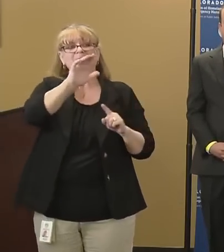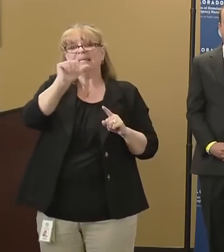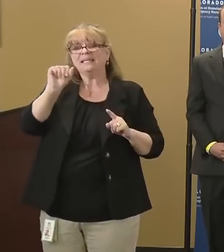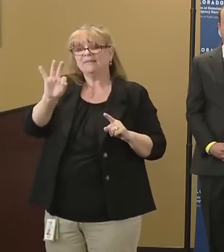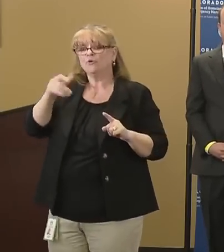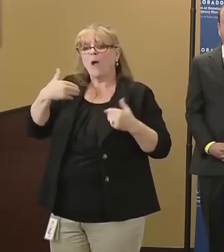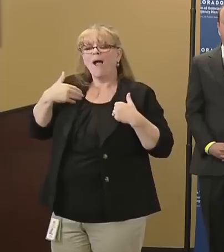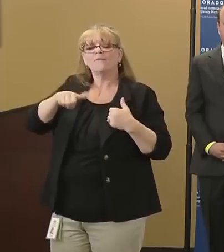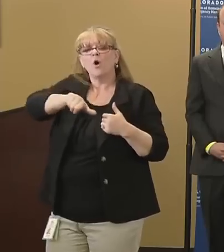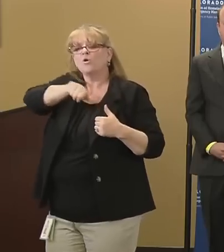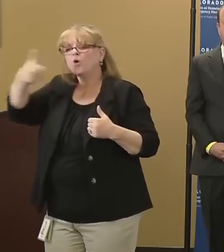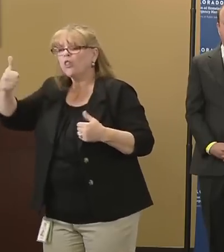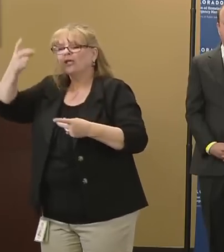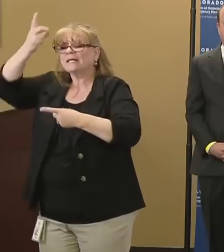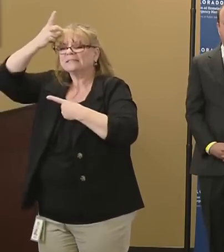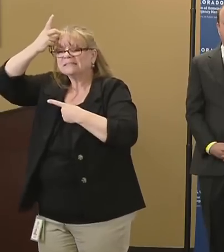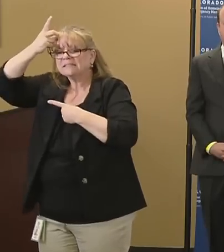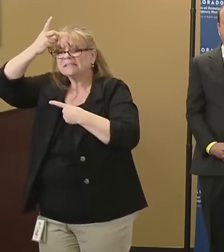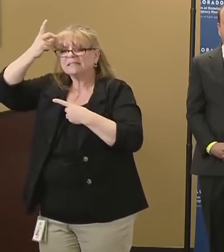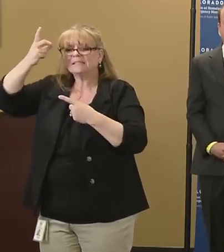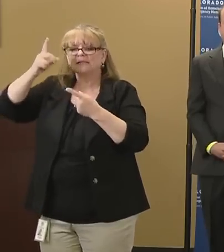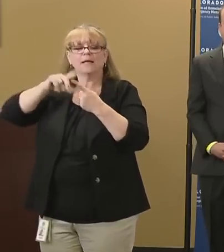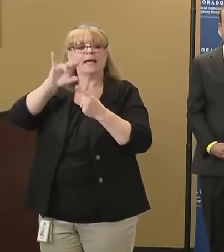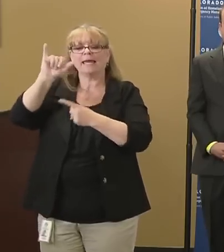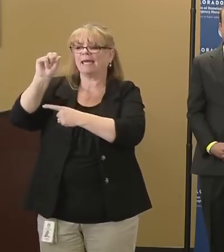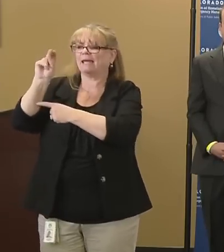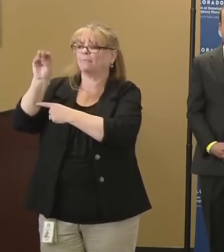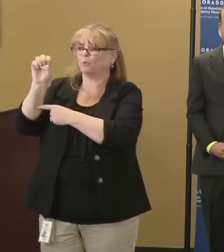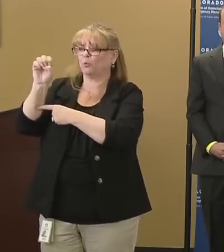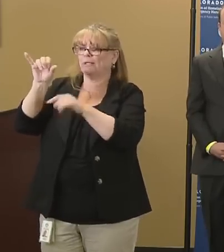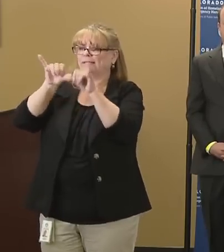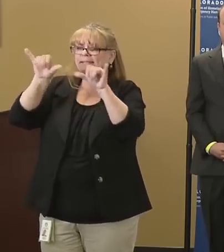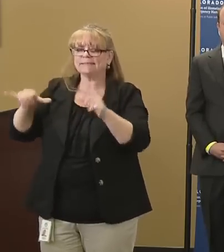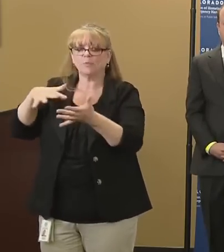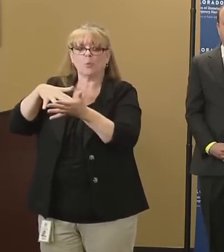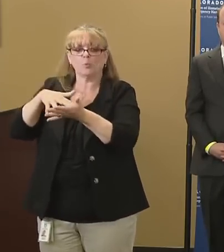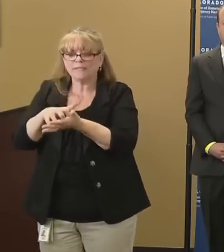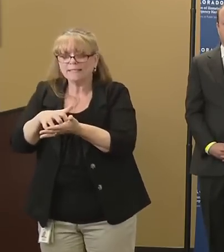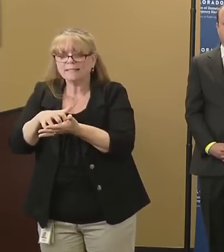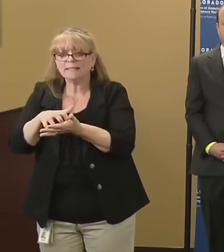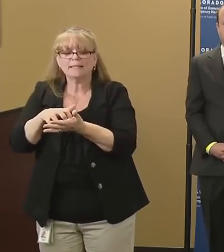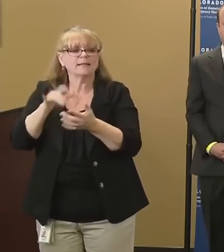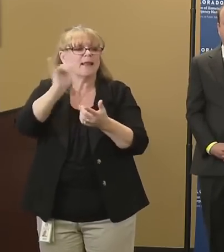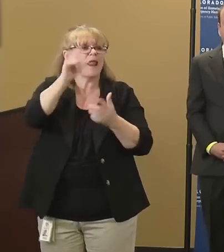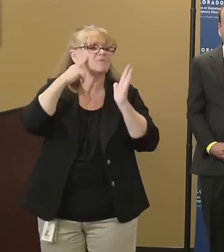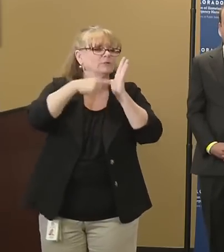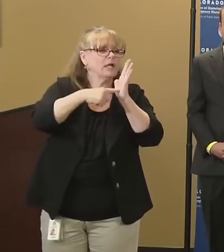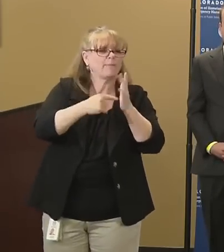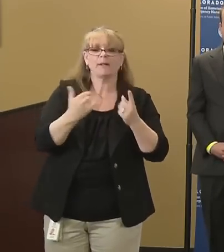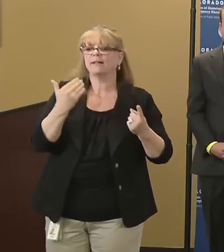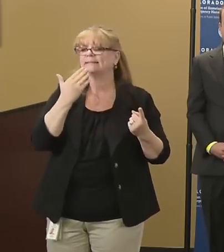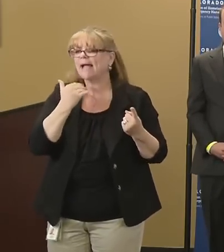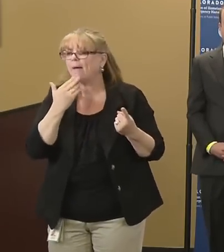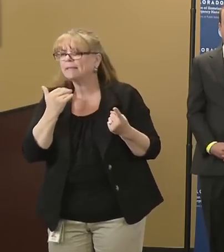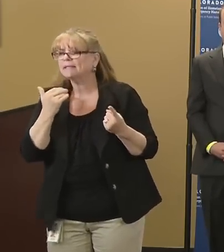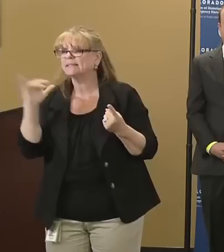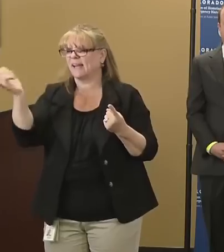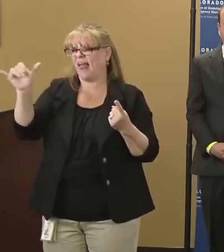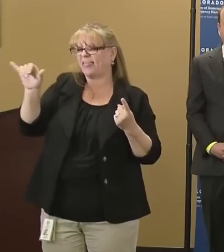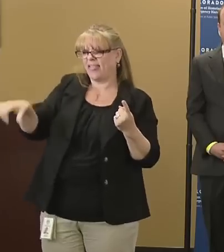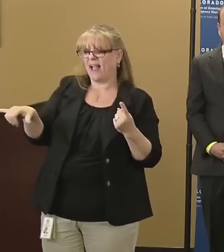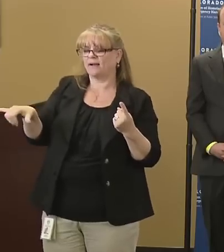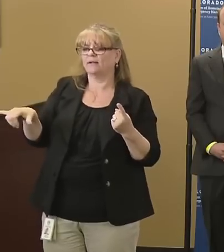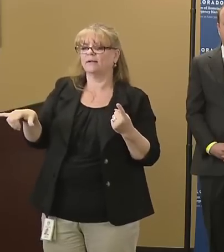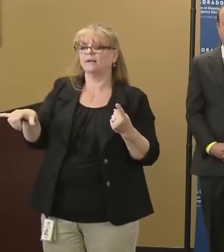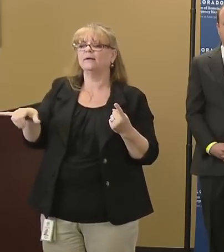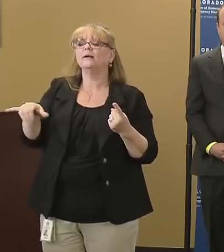slightly immunocompromised or your immune system doesn't work well, you're diabetic, things like that, it increases your risk of getting it. And if